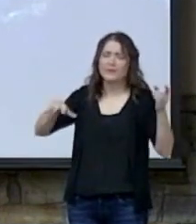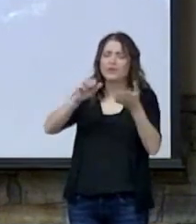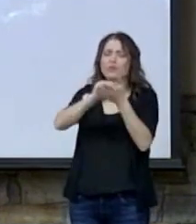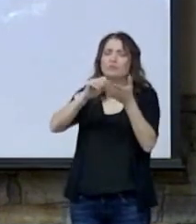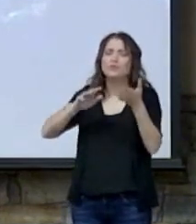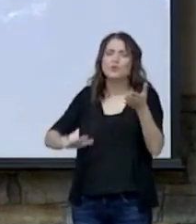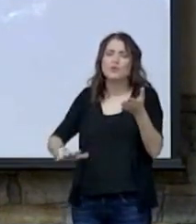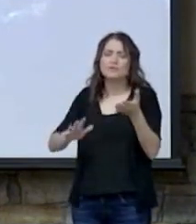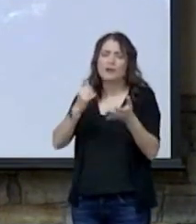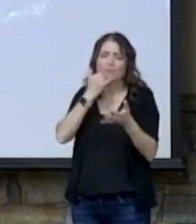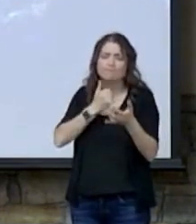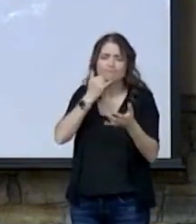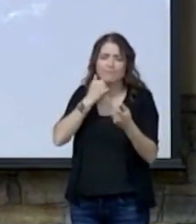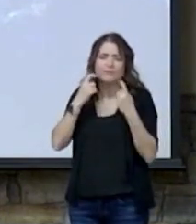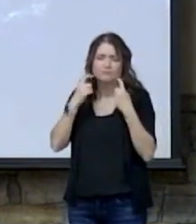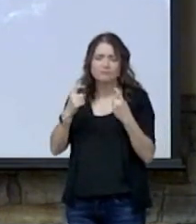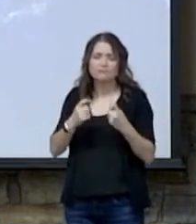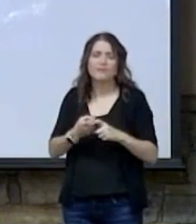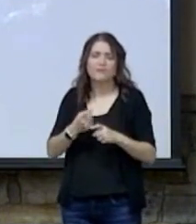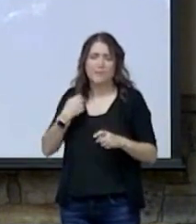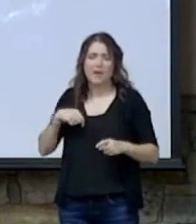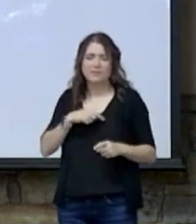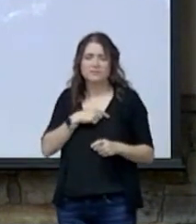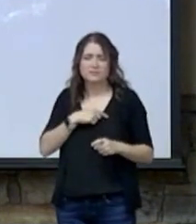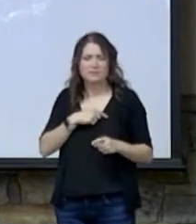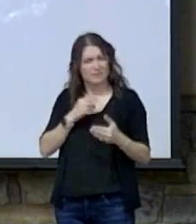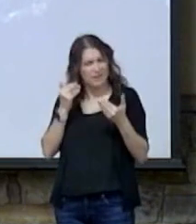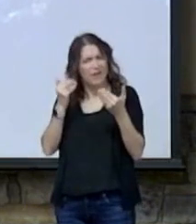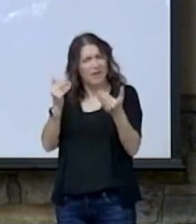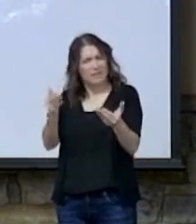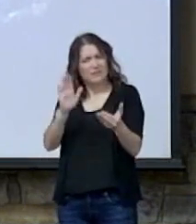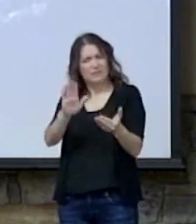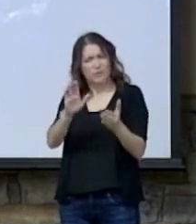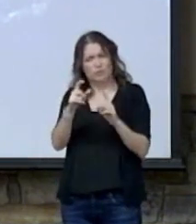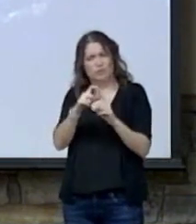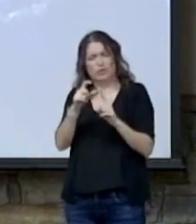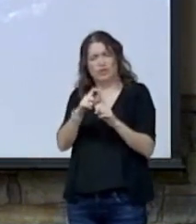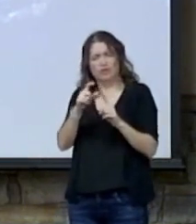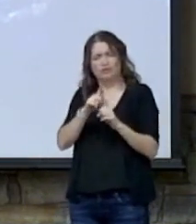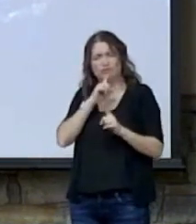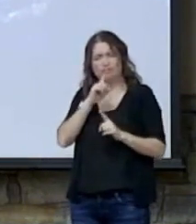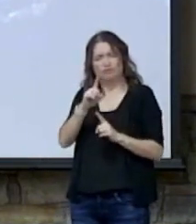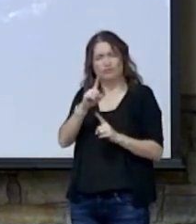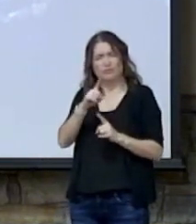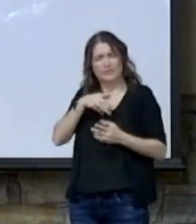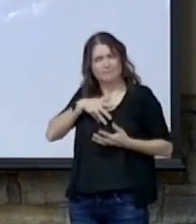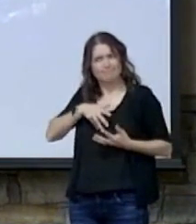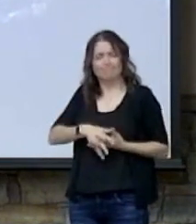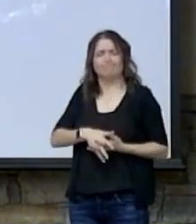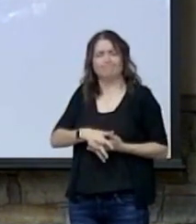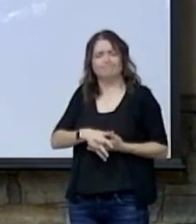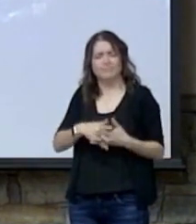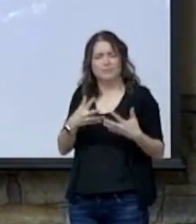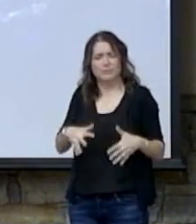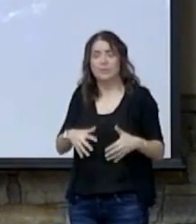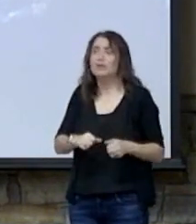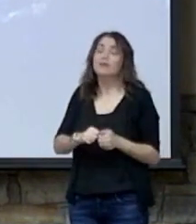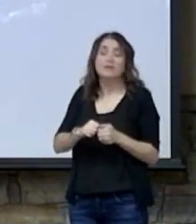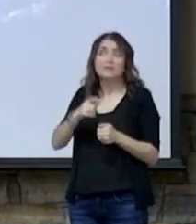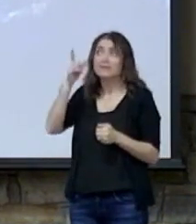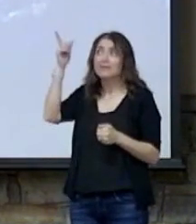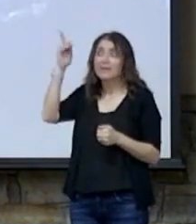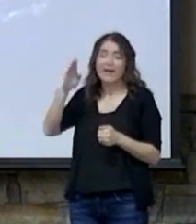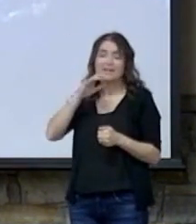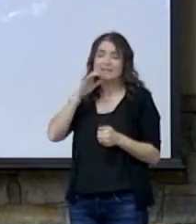transgressions from us." Allow those words to sink in for just a minute. God doesn't deal with